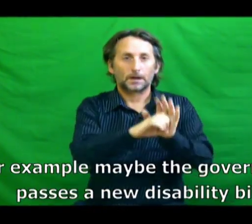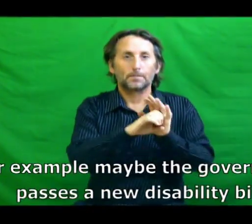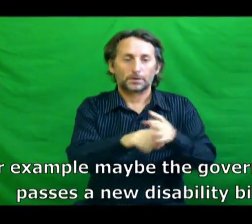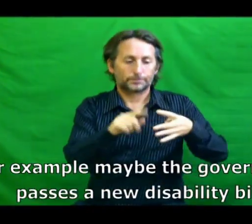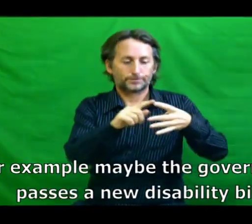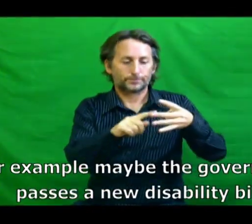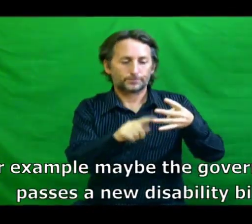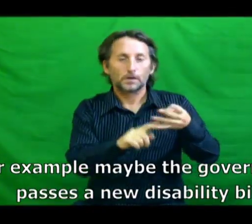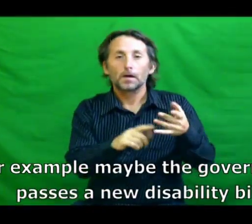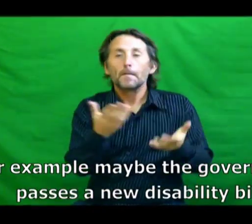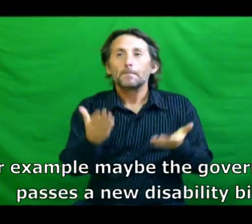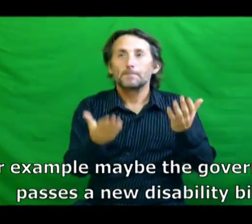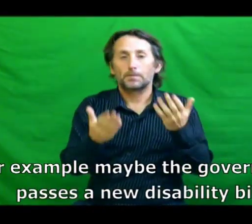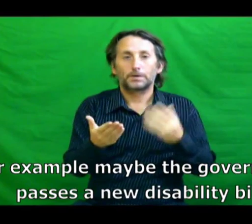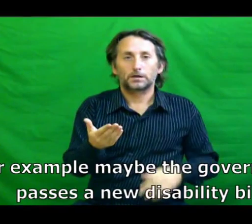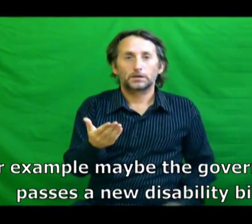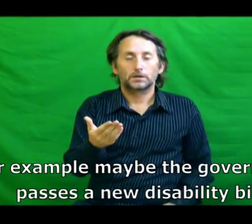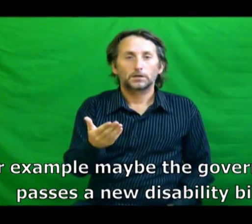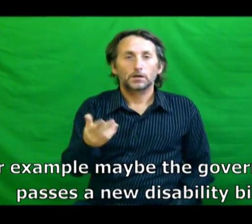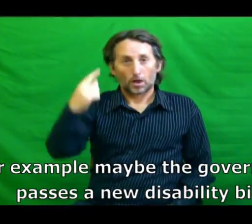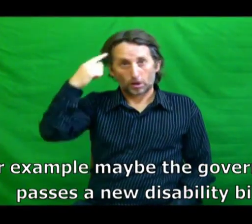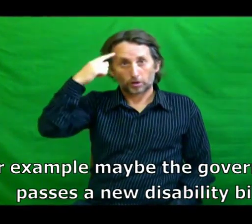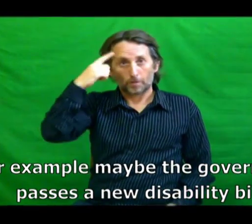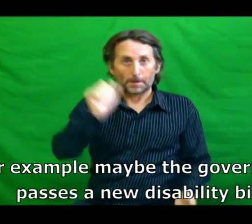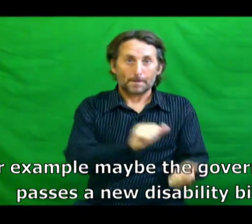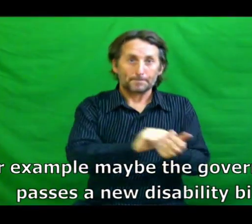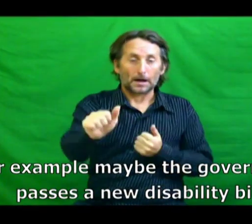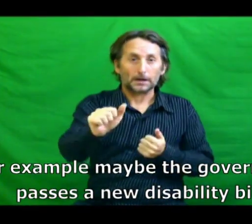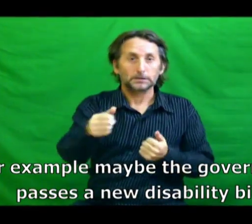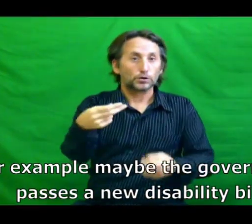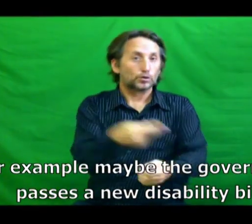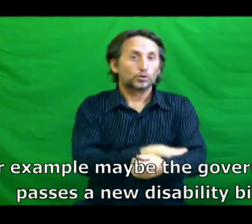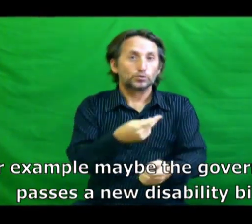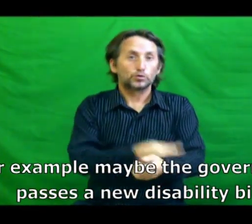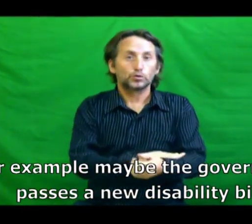For example, maybe the government passes a new disability bill